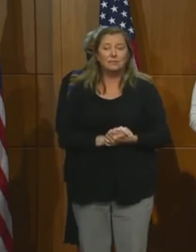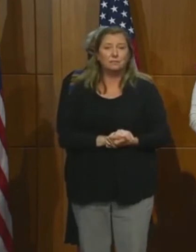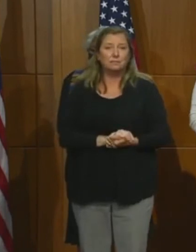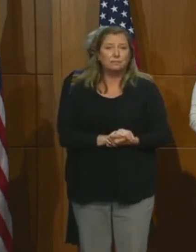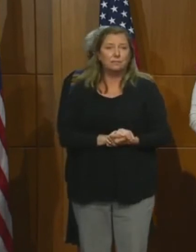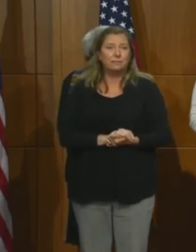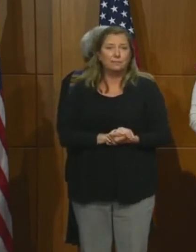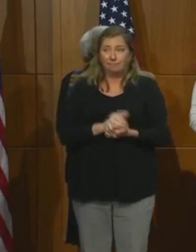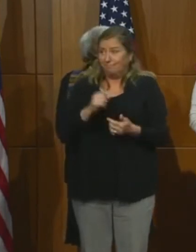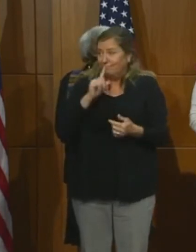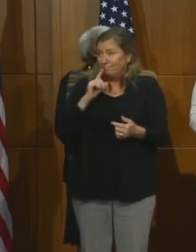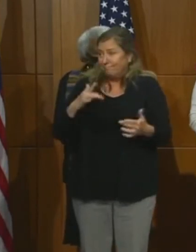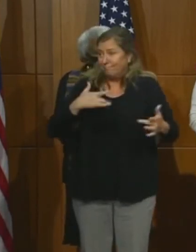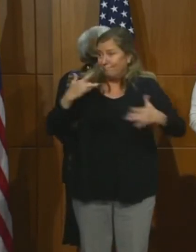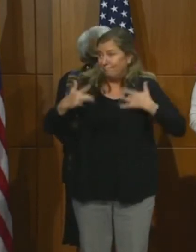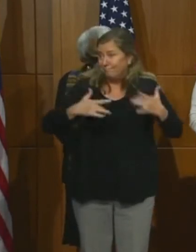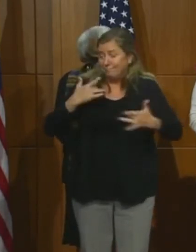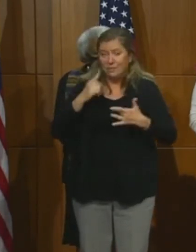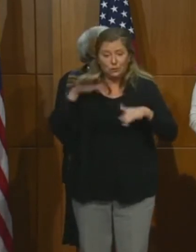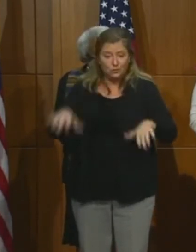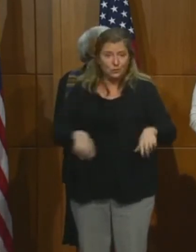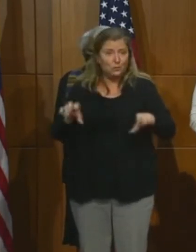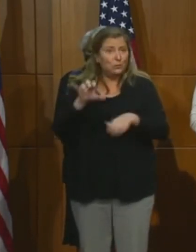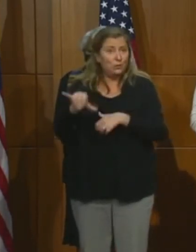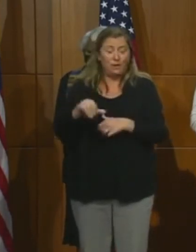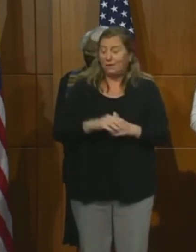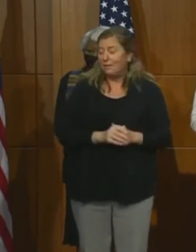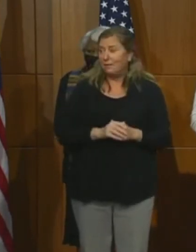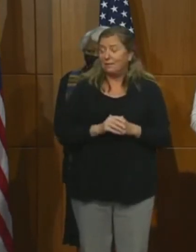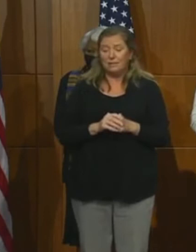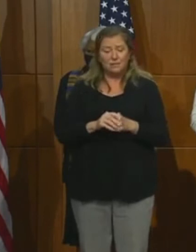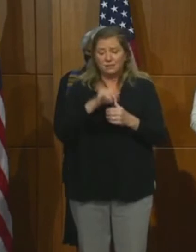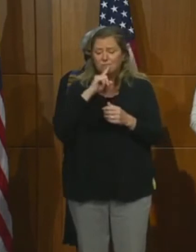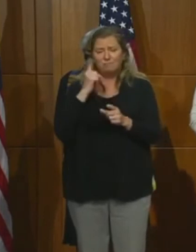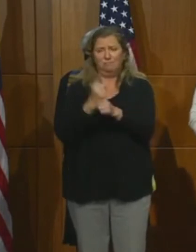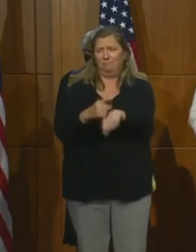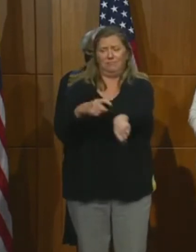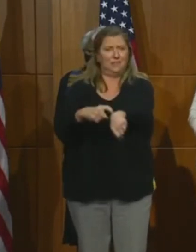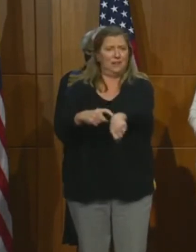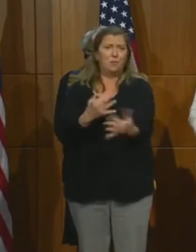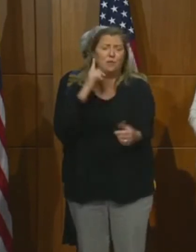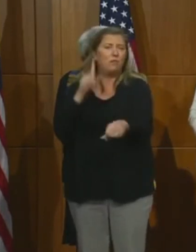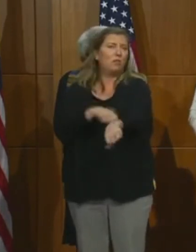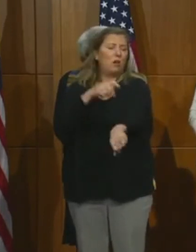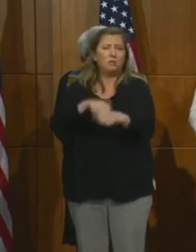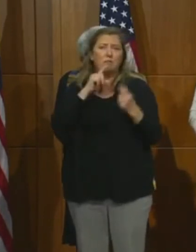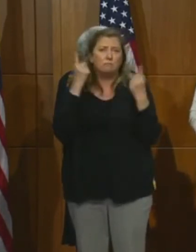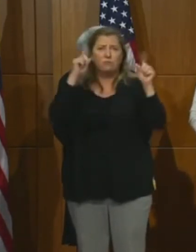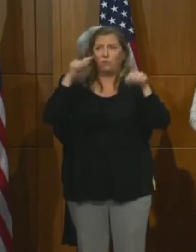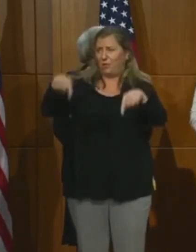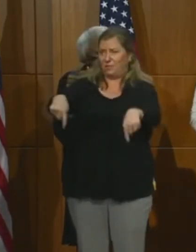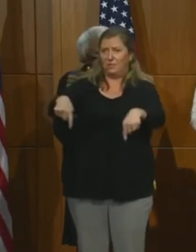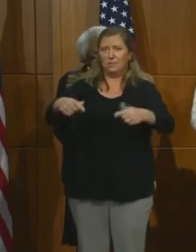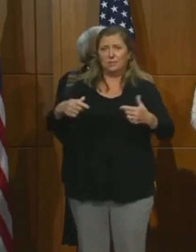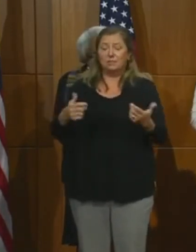Now I'm excited to do that. This is a long time coming. And as I said